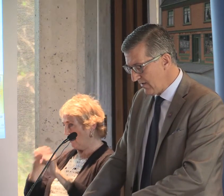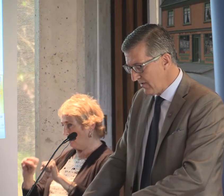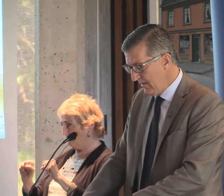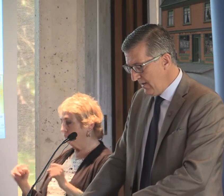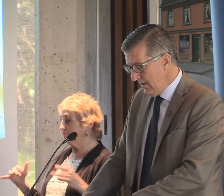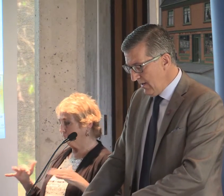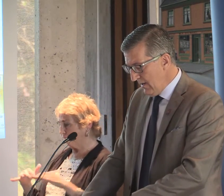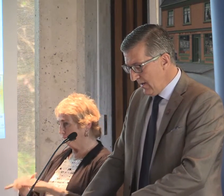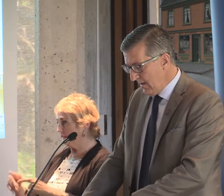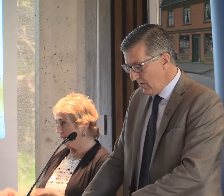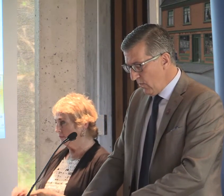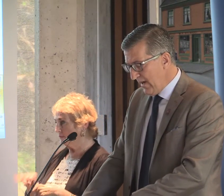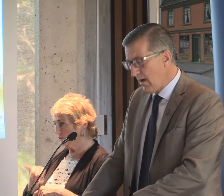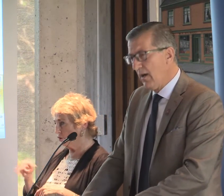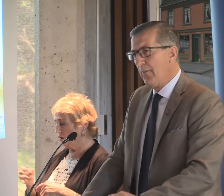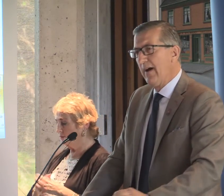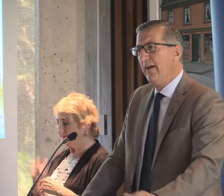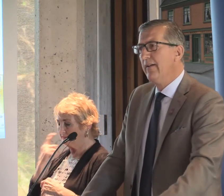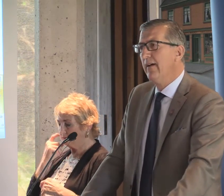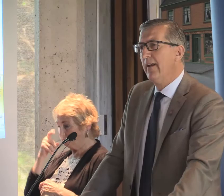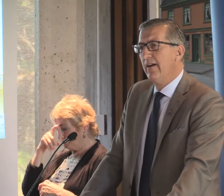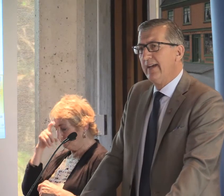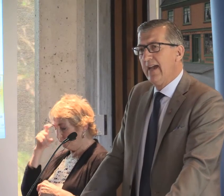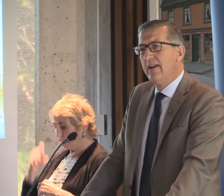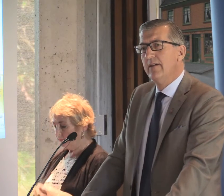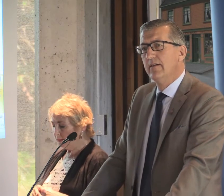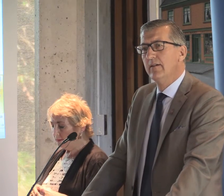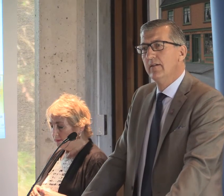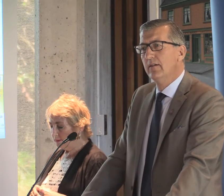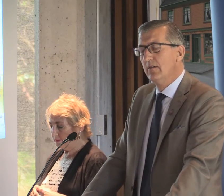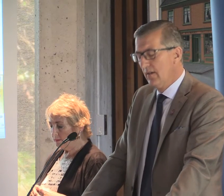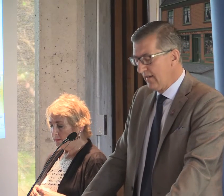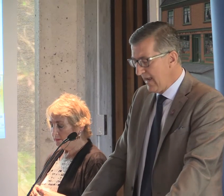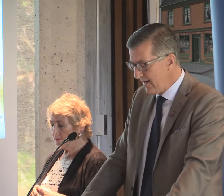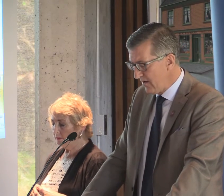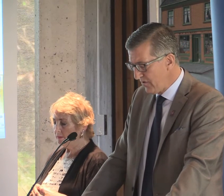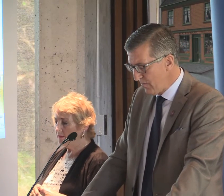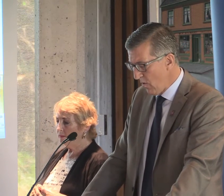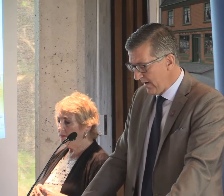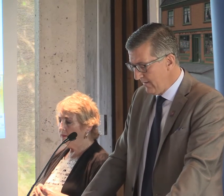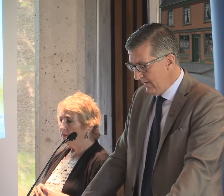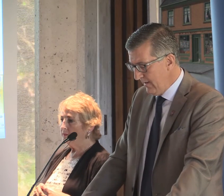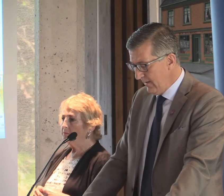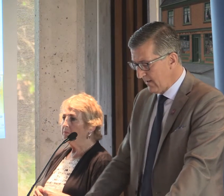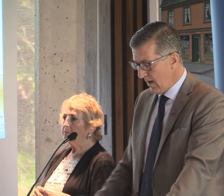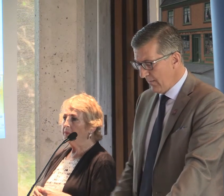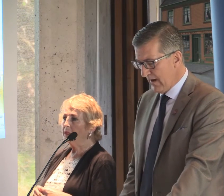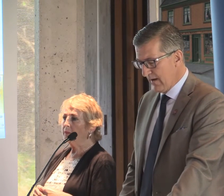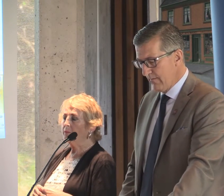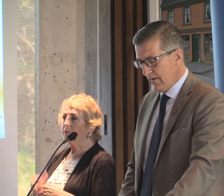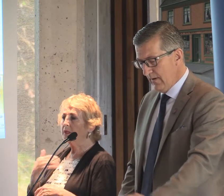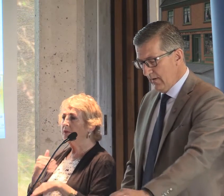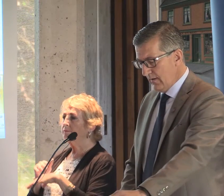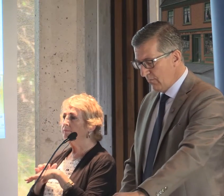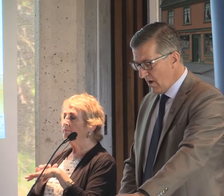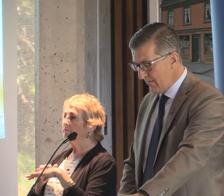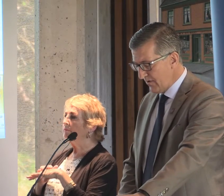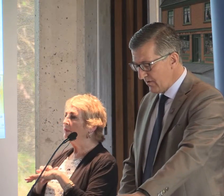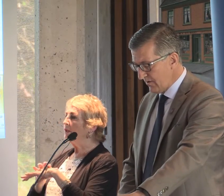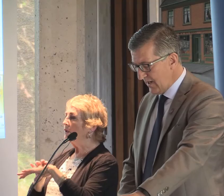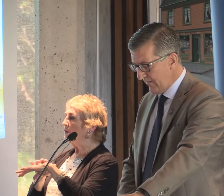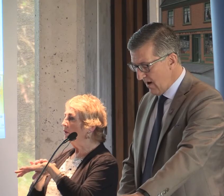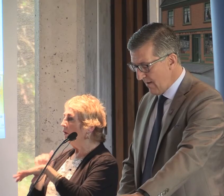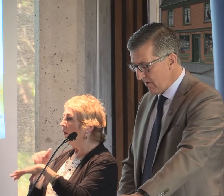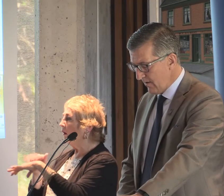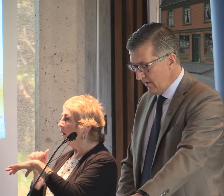St. John's, we called upon, and I again here this morning call upon Prime